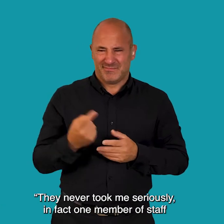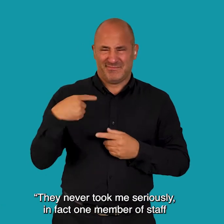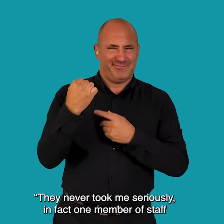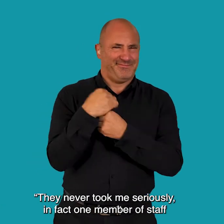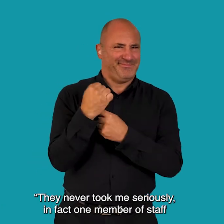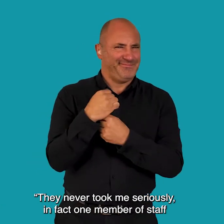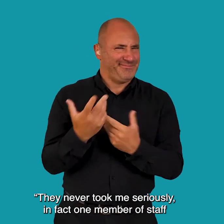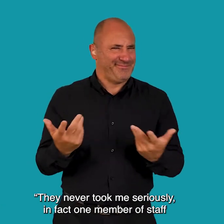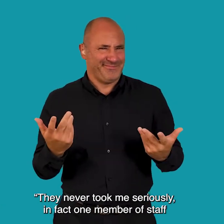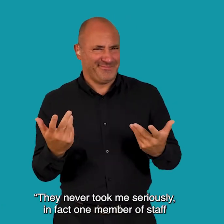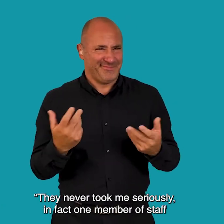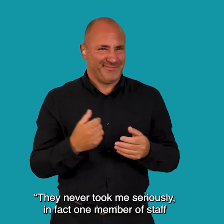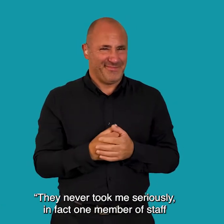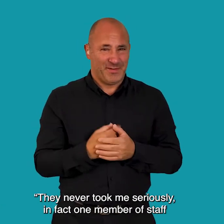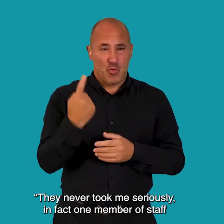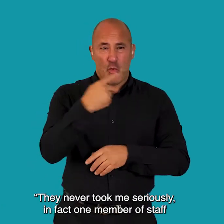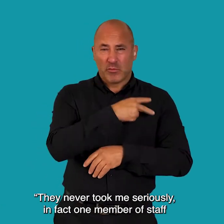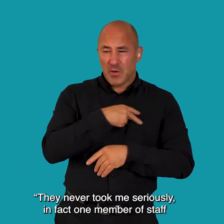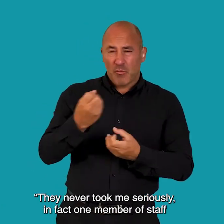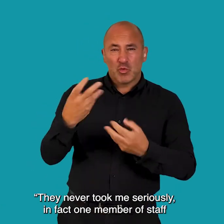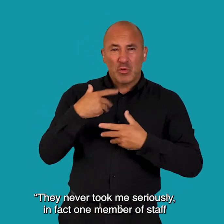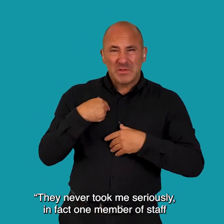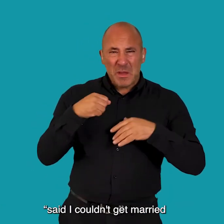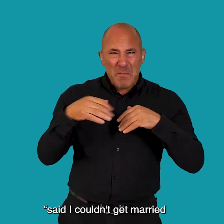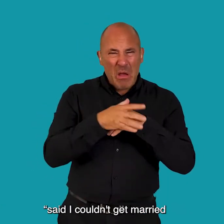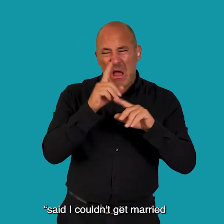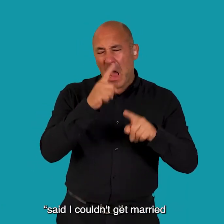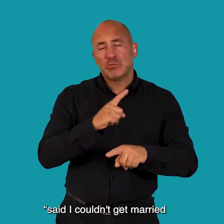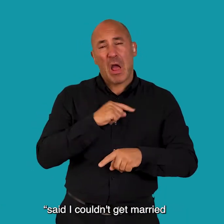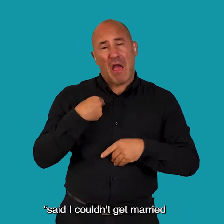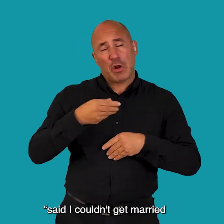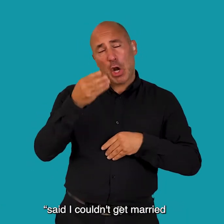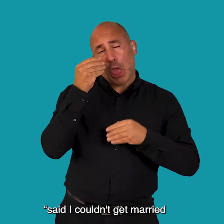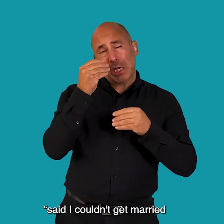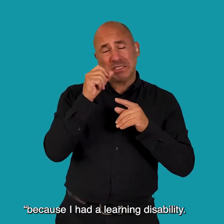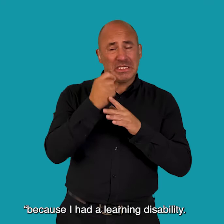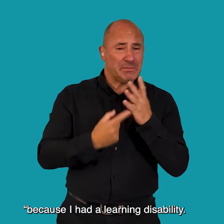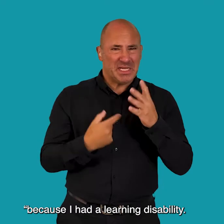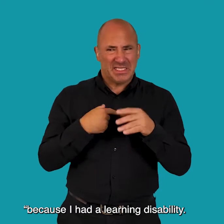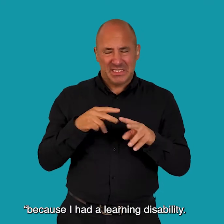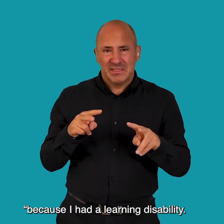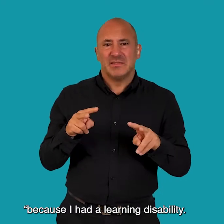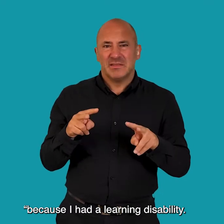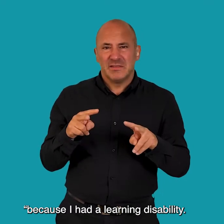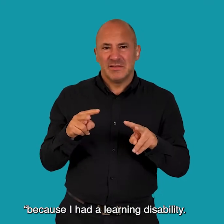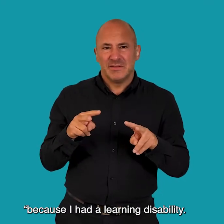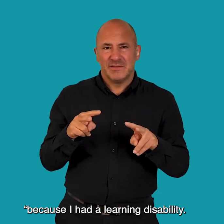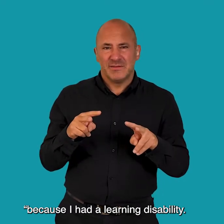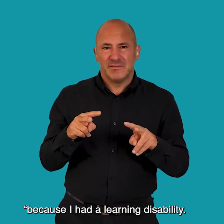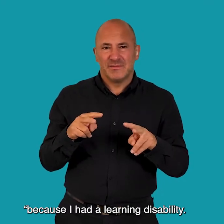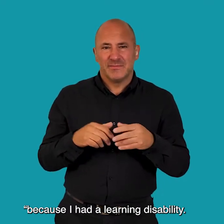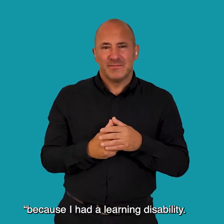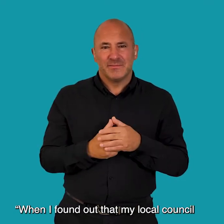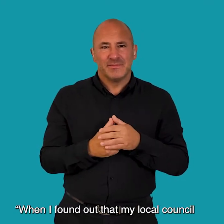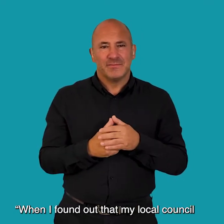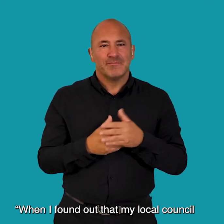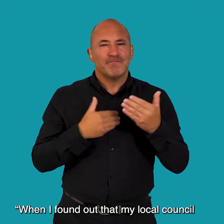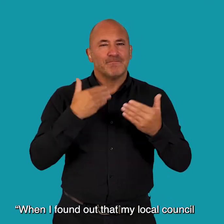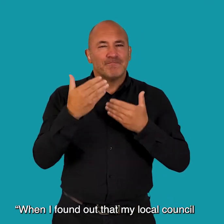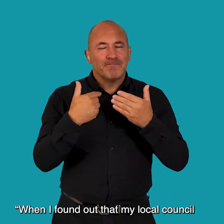me seriously. In fact, one member of staff said I couldn't get married because I had a learning disability. When I found out that